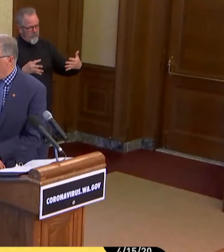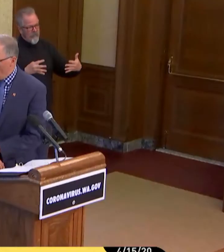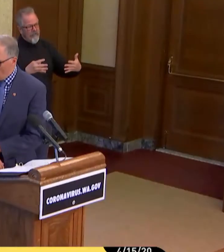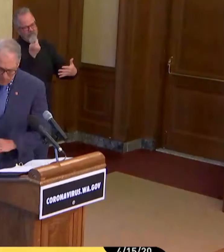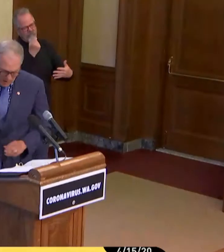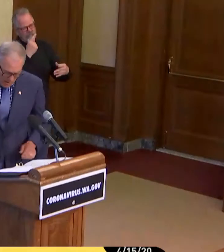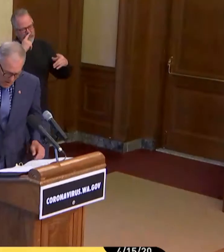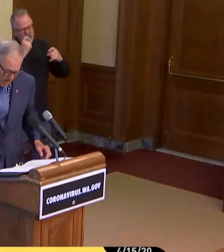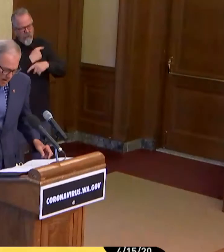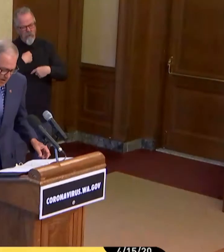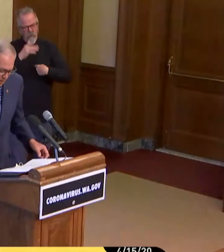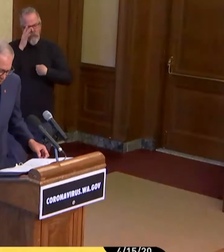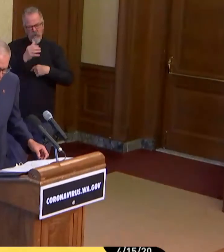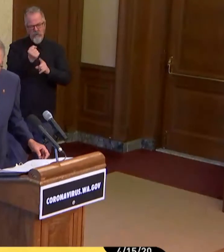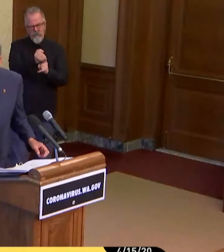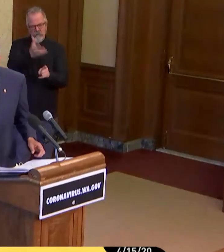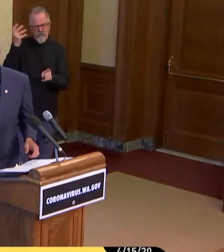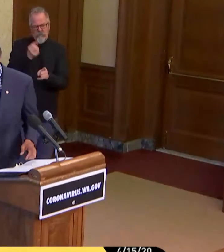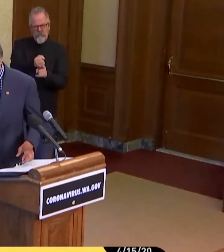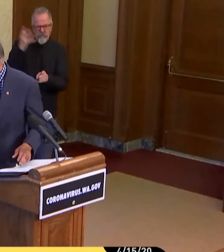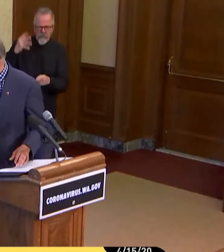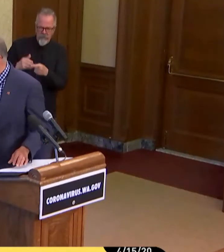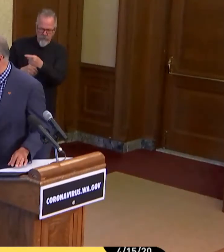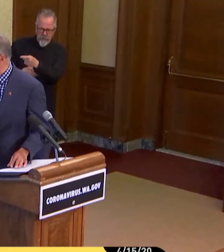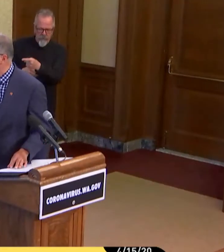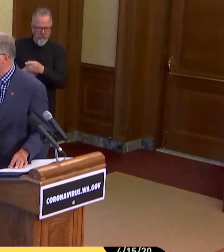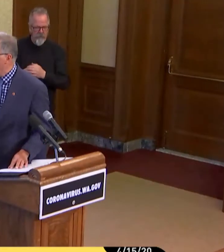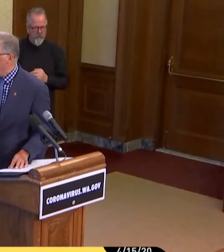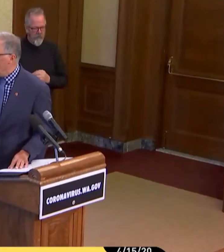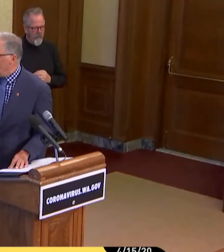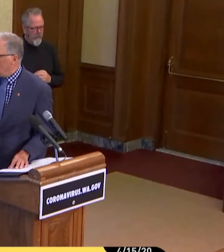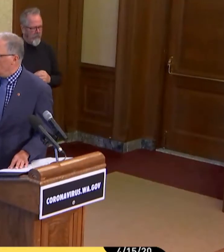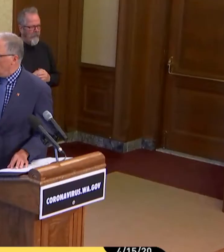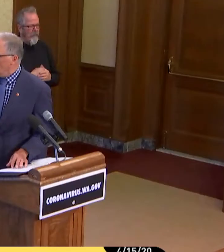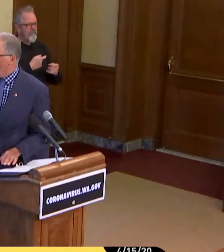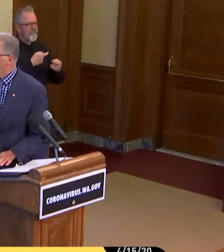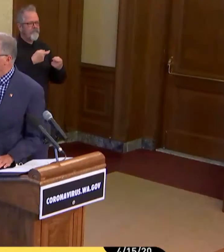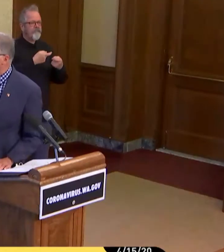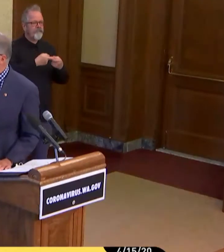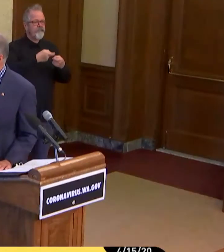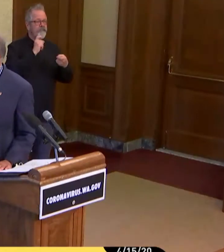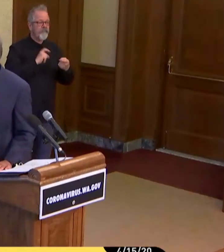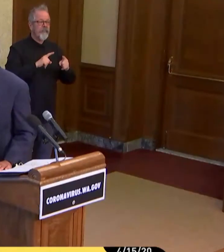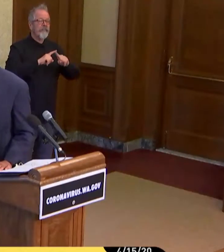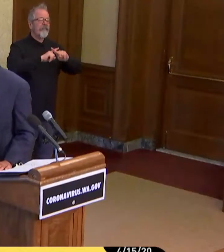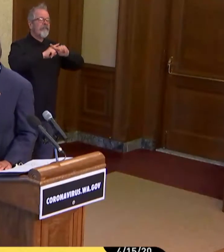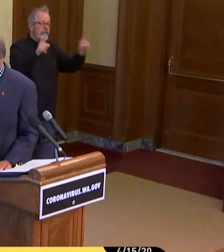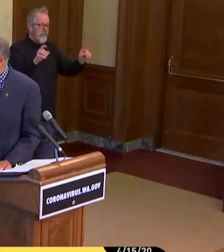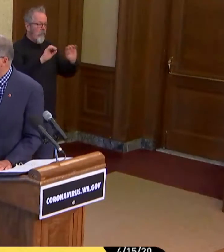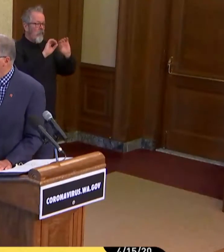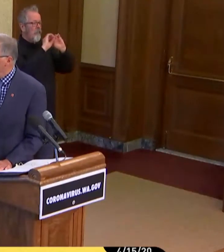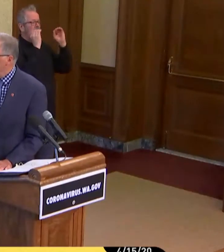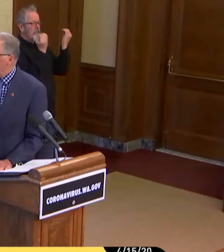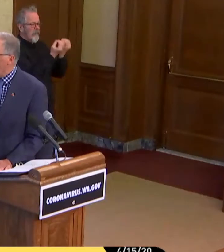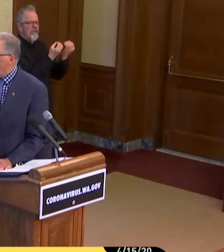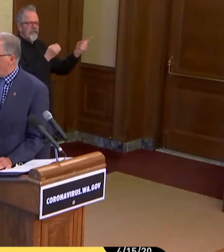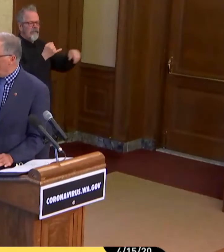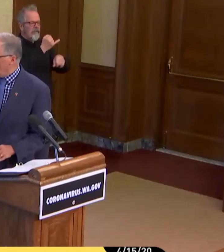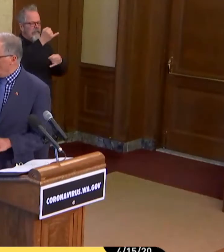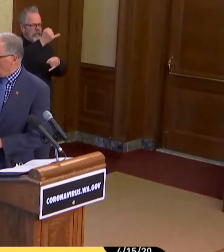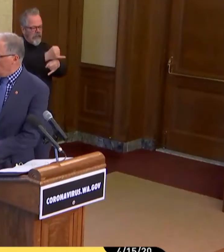is from a different agency, the Institute for Disease Modeling, also here in